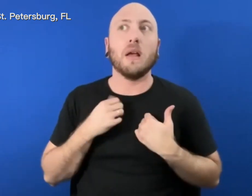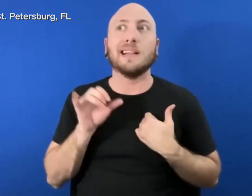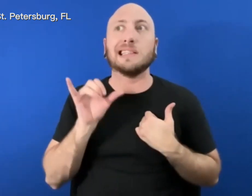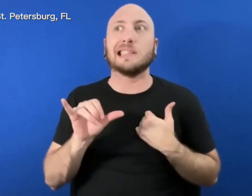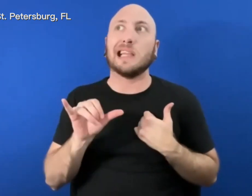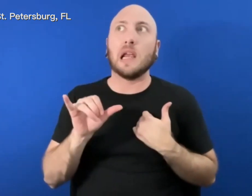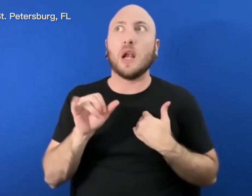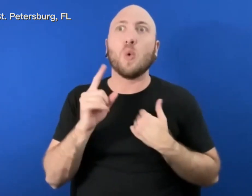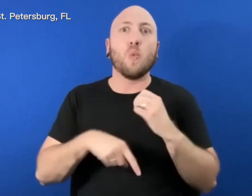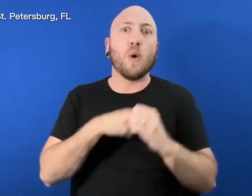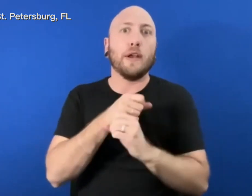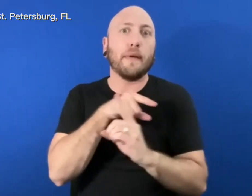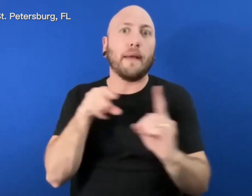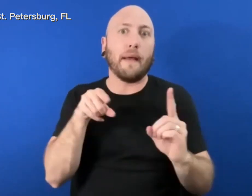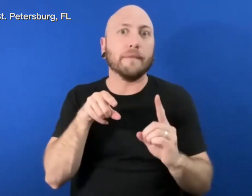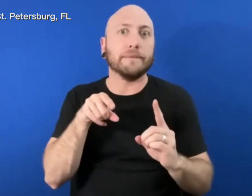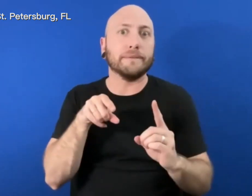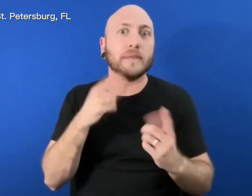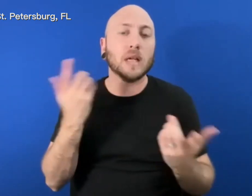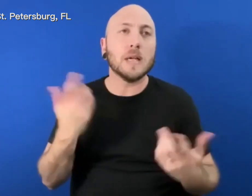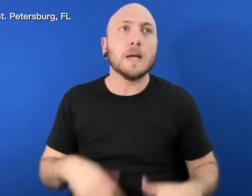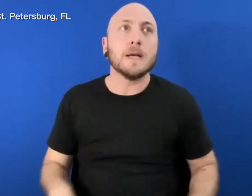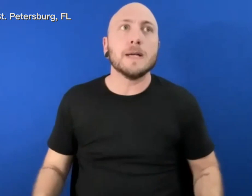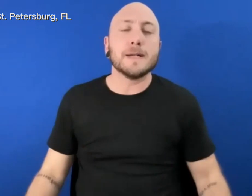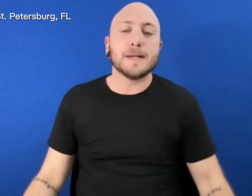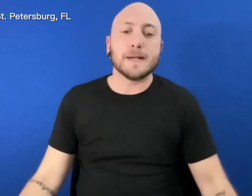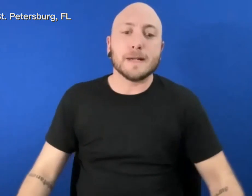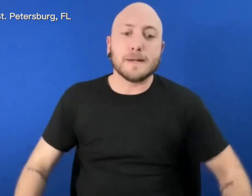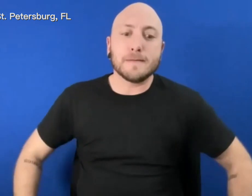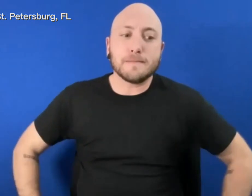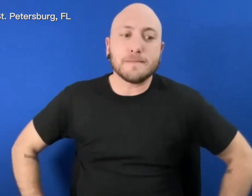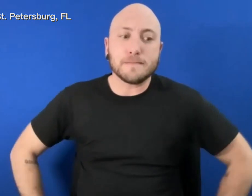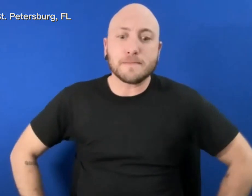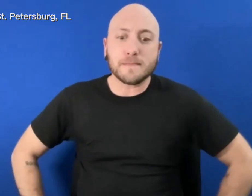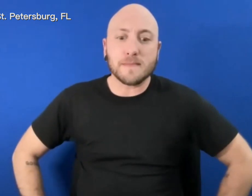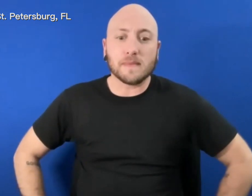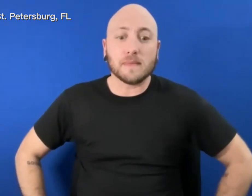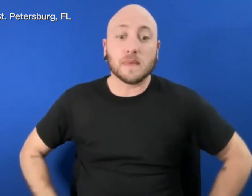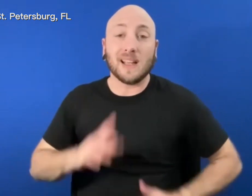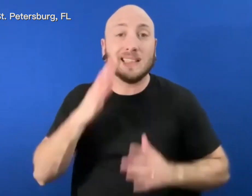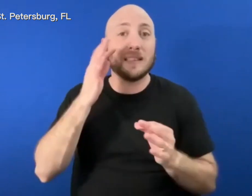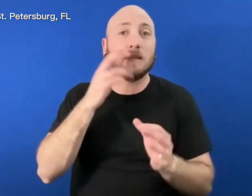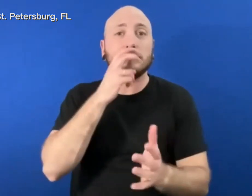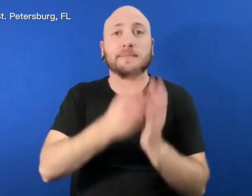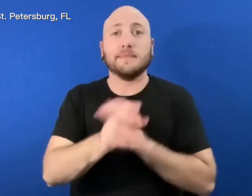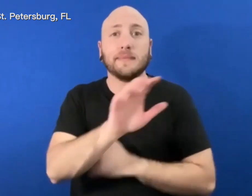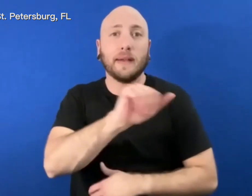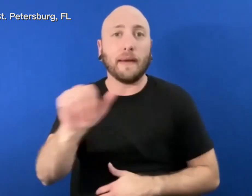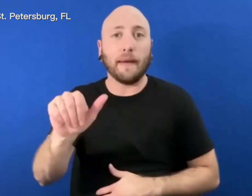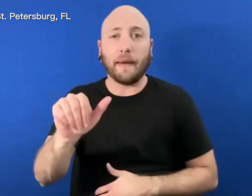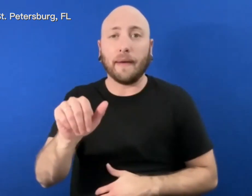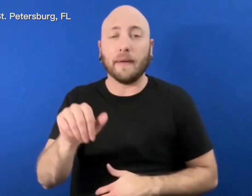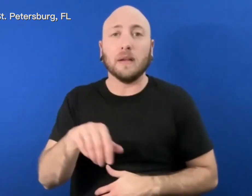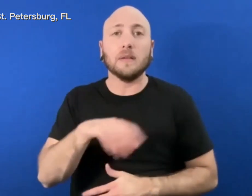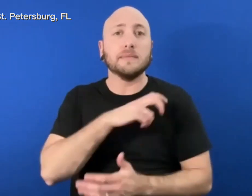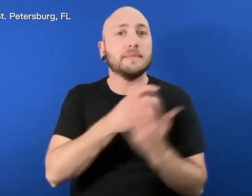half. um and I dove into it, man. I dove into the step work. I dove